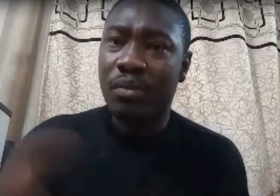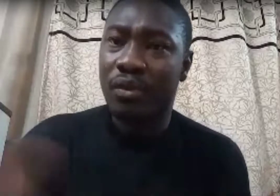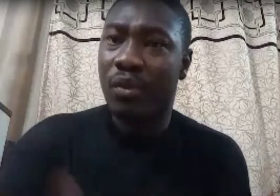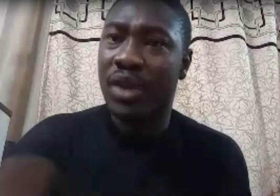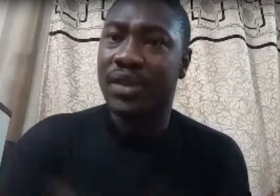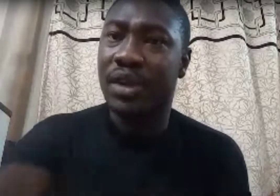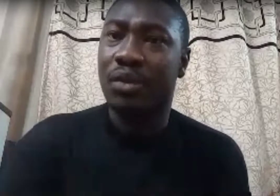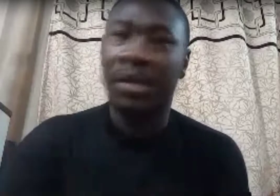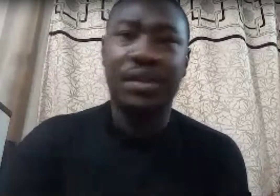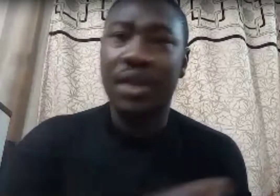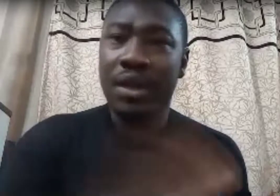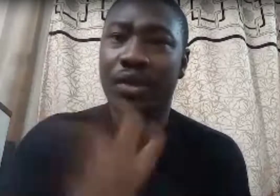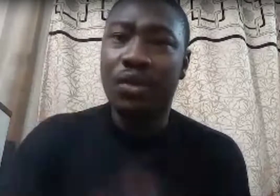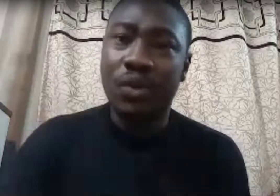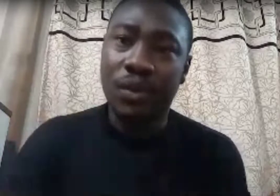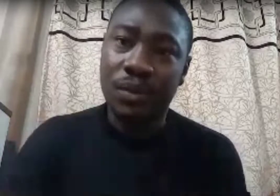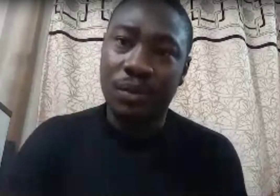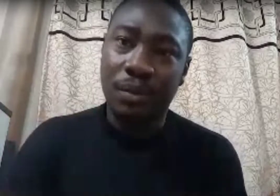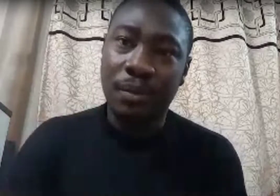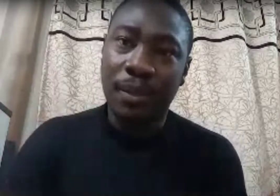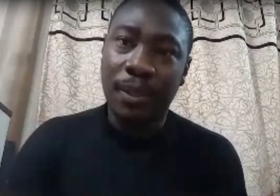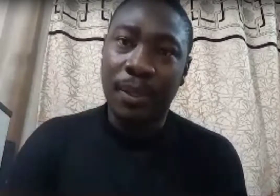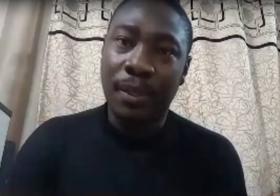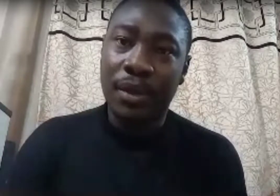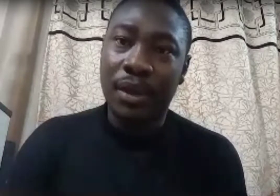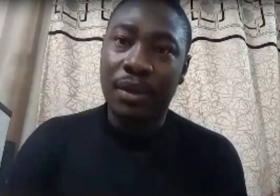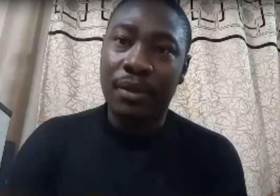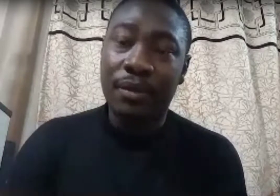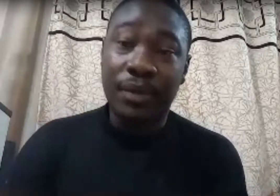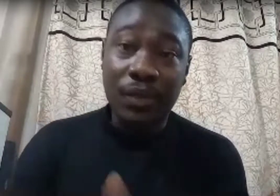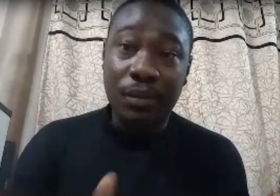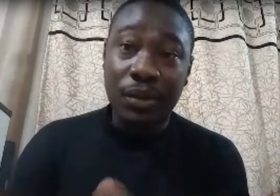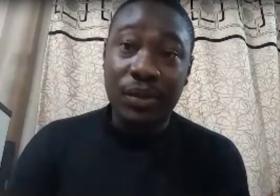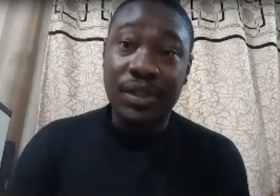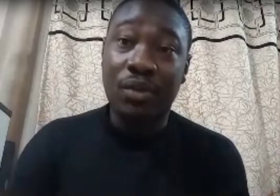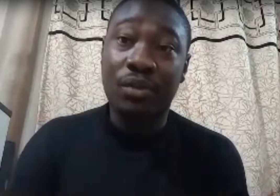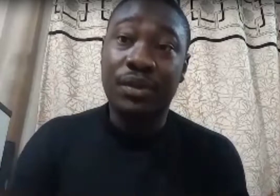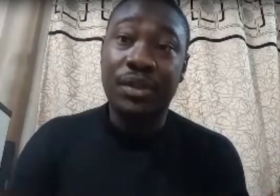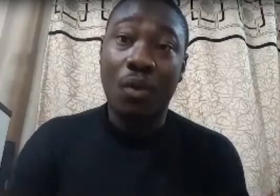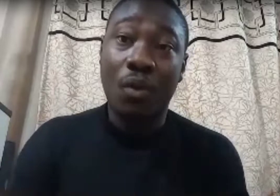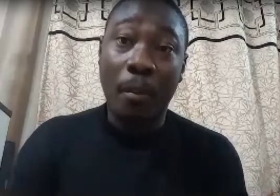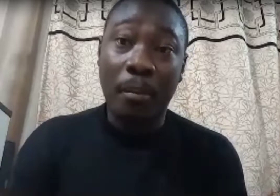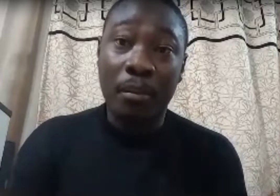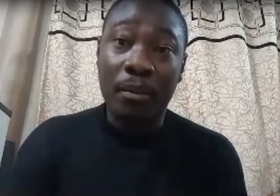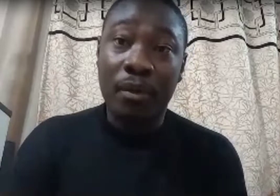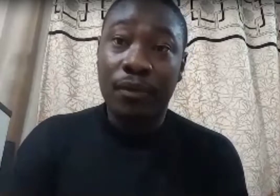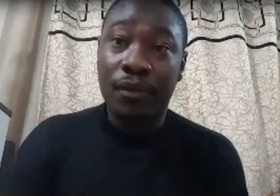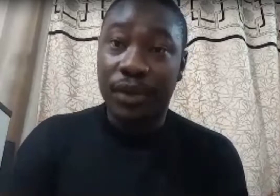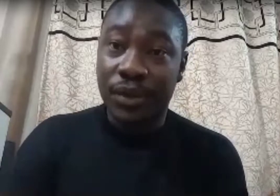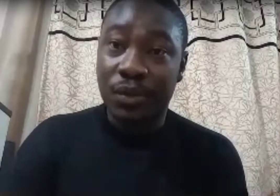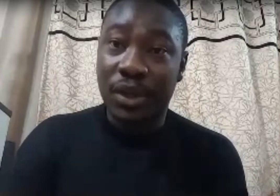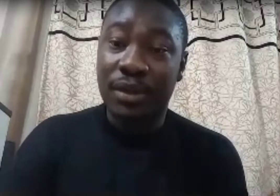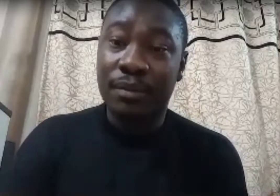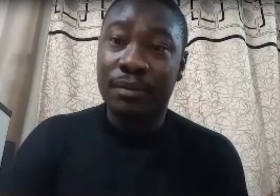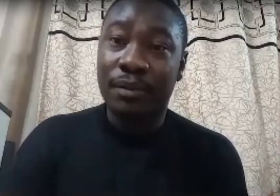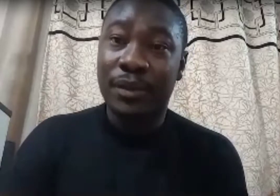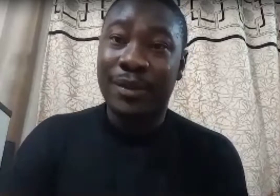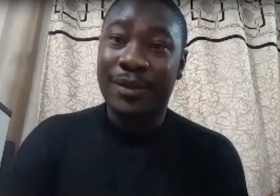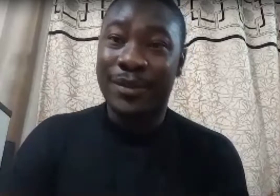home for this week. So it's a pleasure being with you for the past 1 hour, 30 minutes.